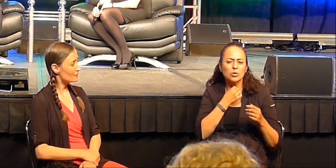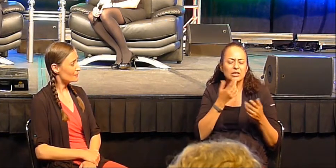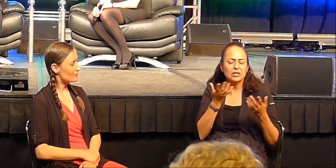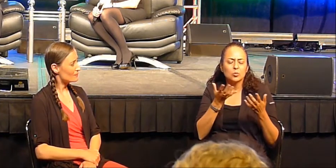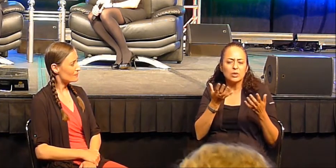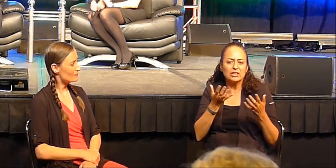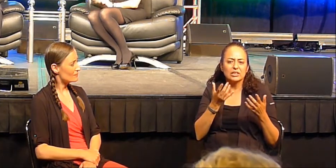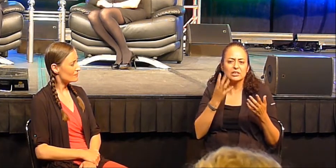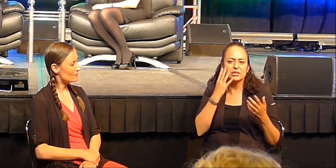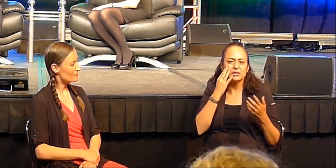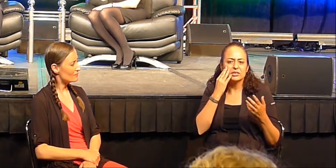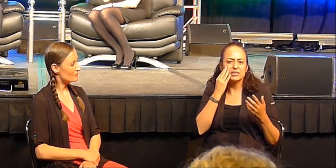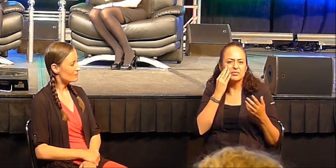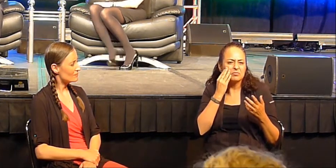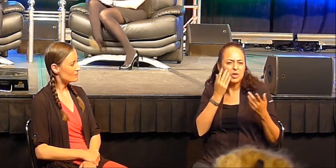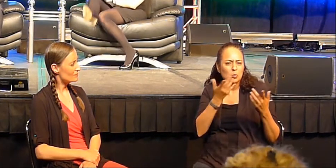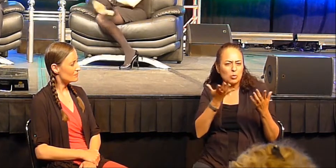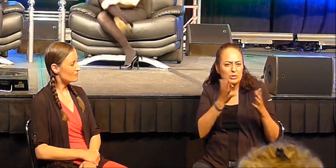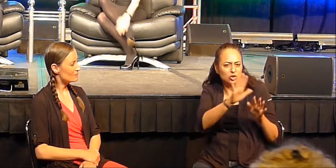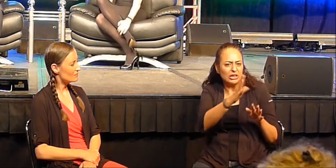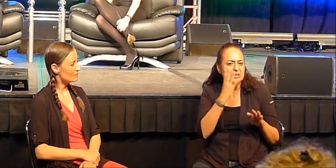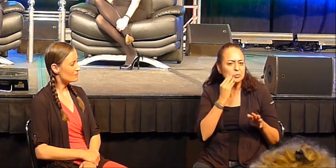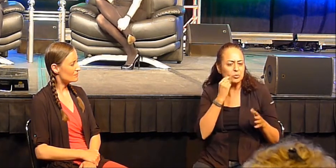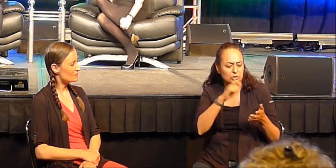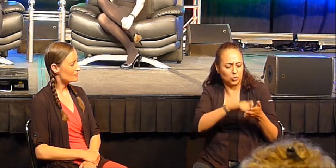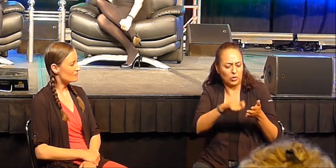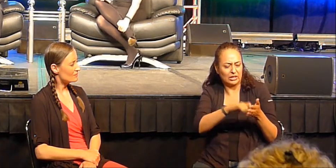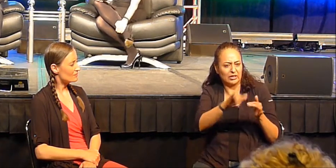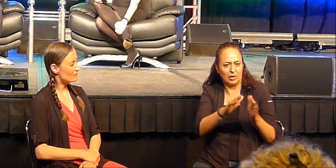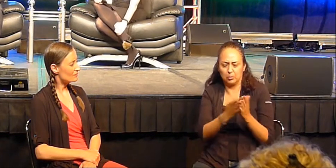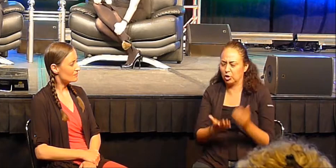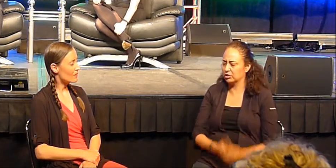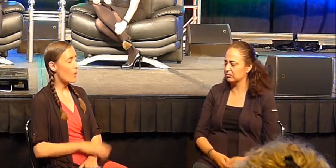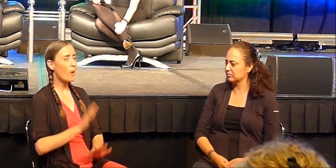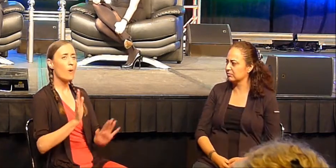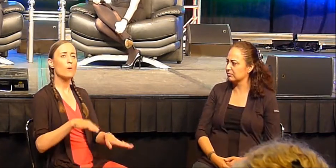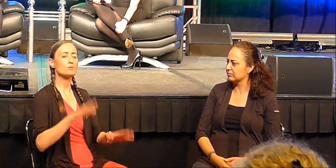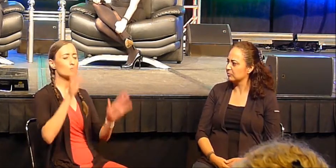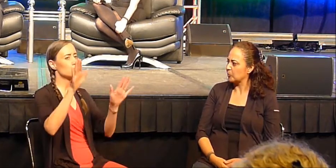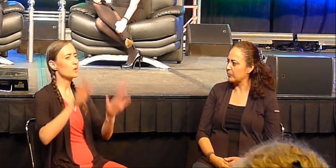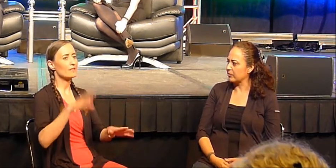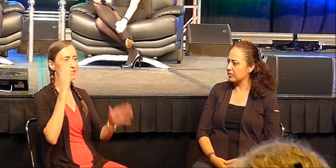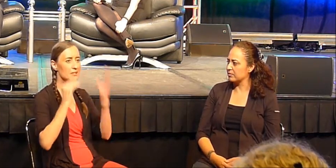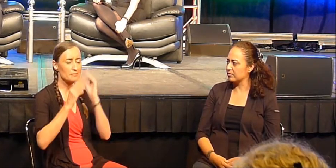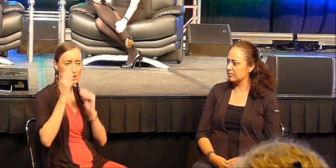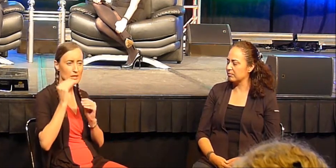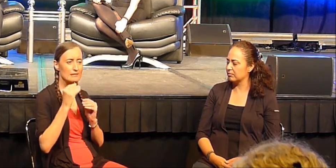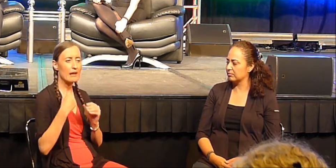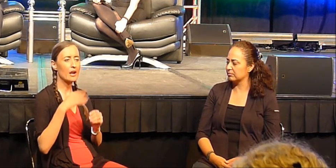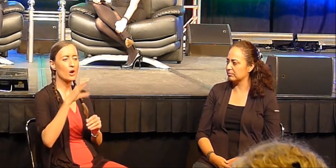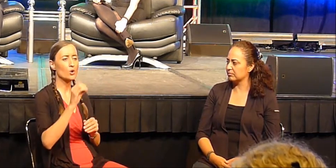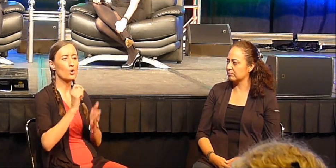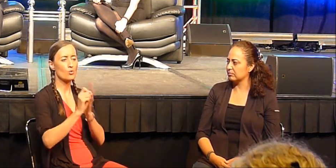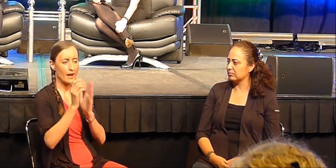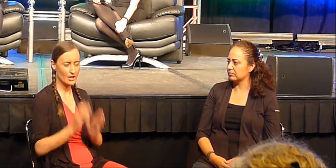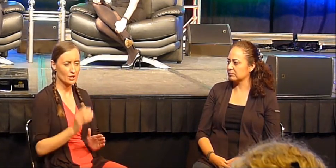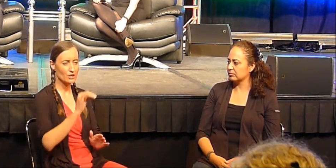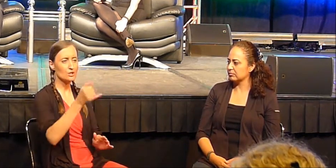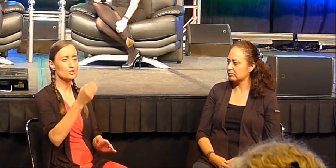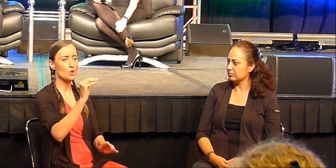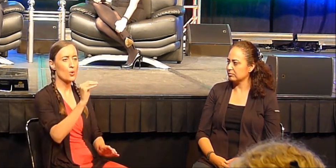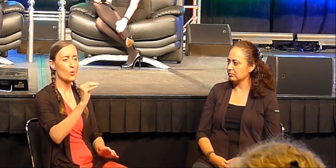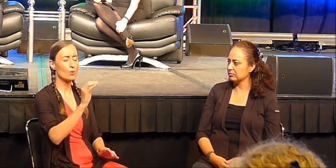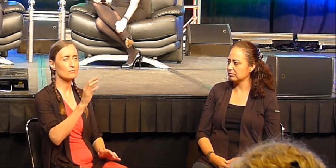that. Yeah, it was an amazing experience. I was very lucky. I had a co-writer, a guy by the name of Joe Layton. Simon Schuster, who published